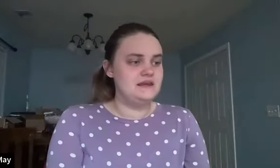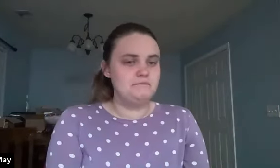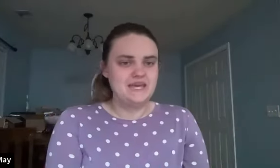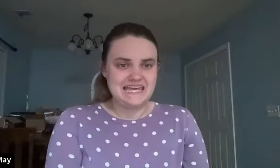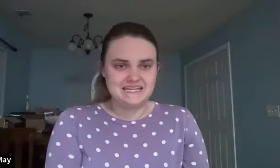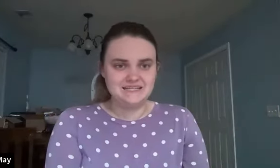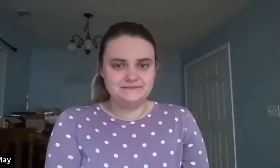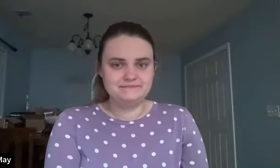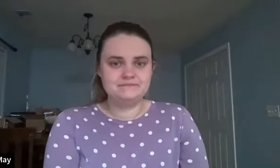then pig,